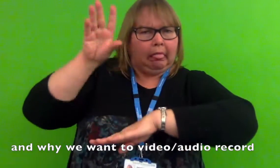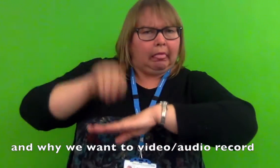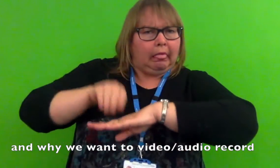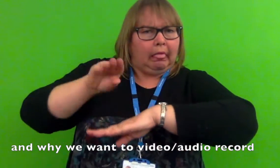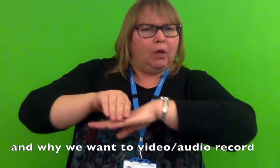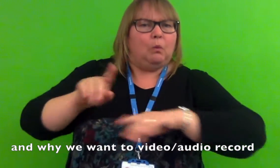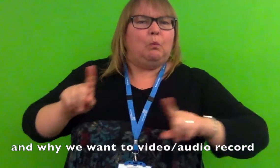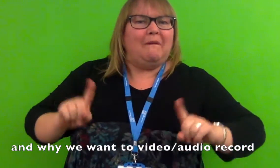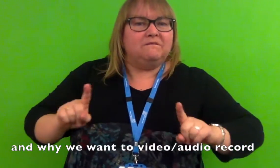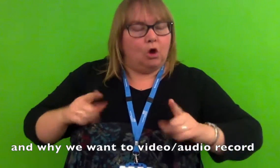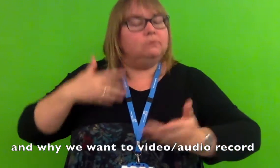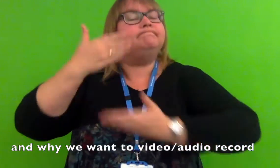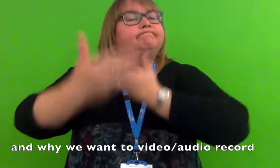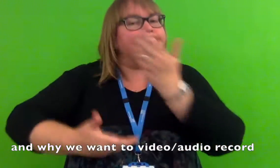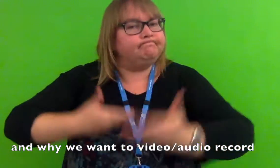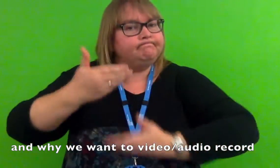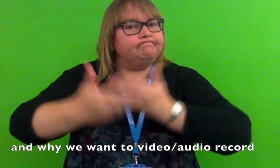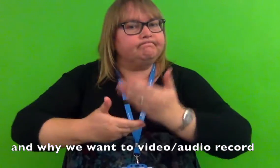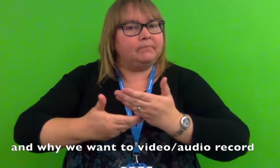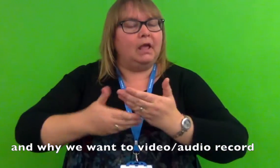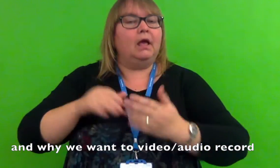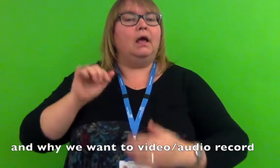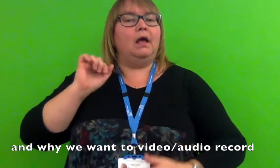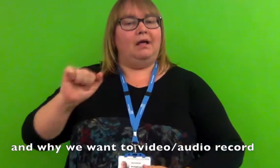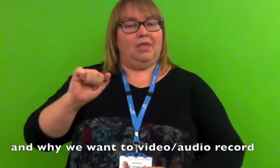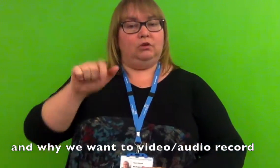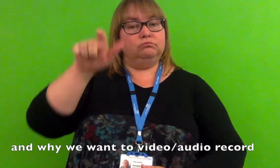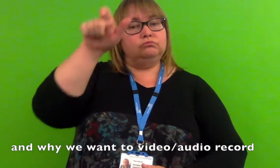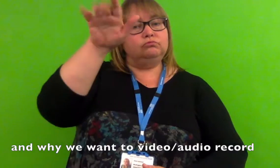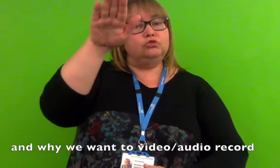why we want to video audio record,